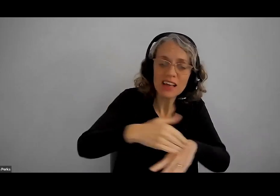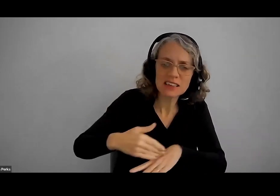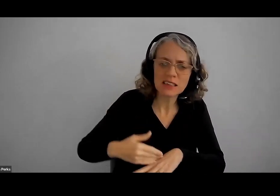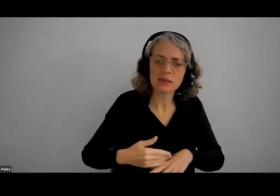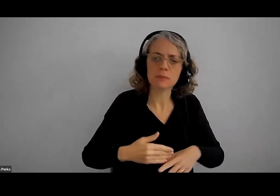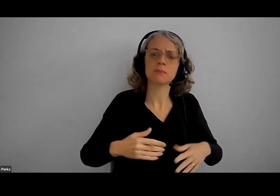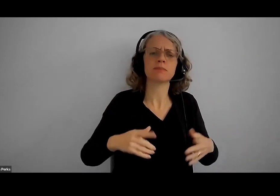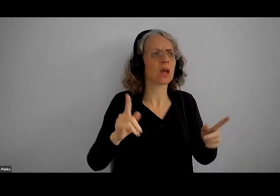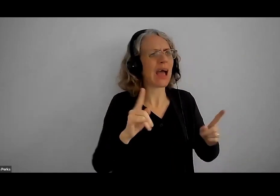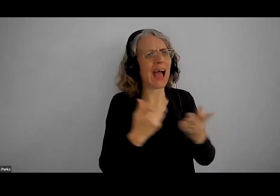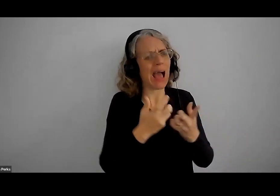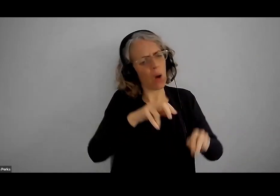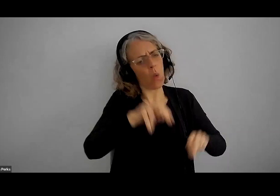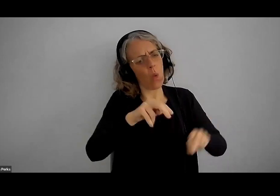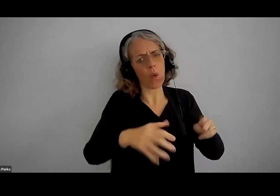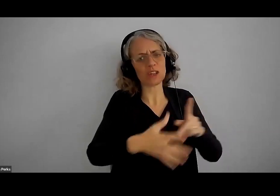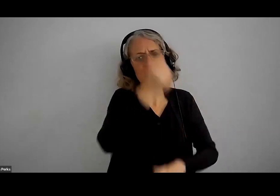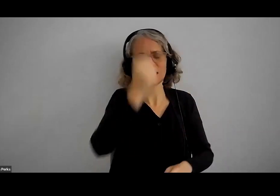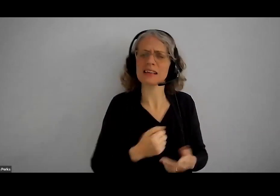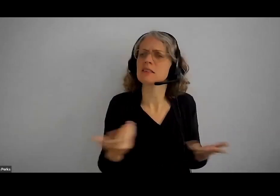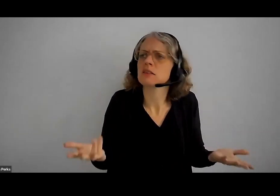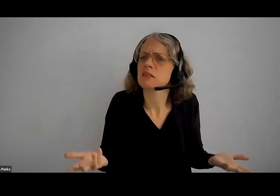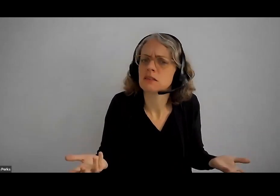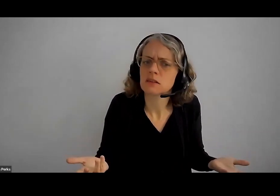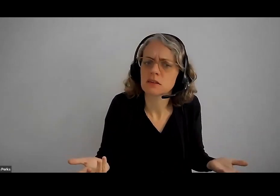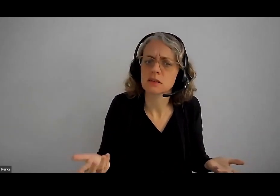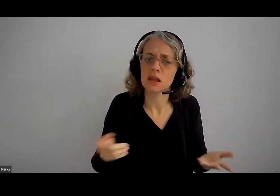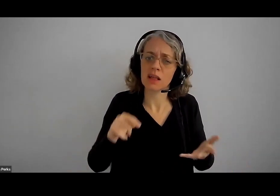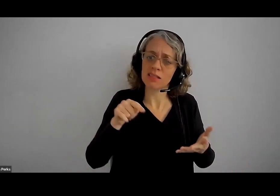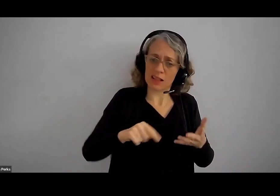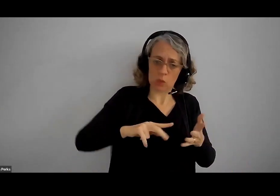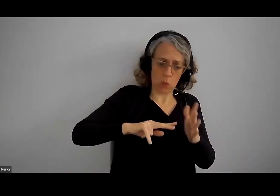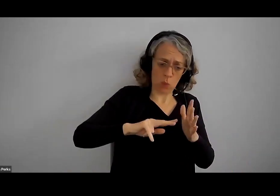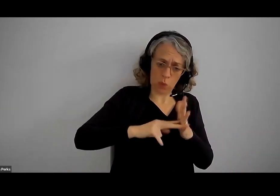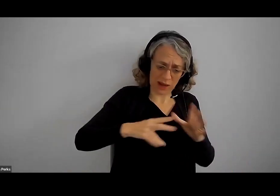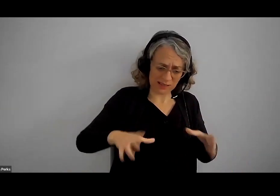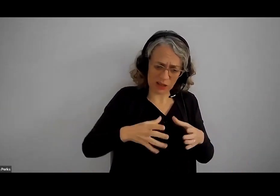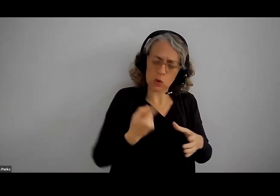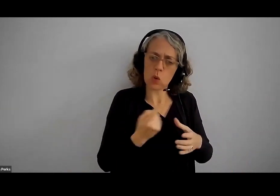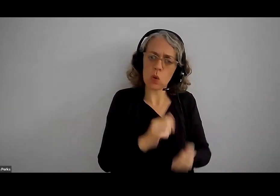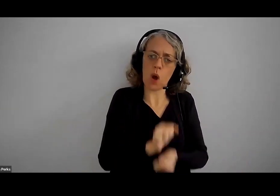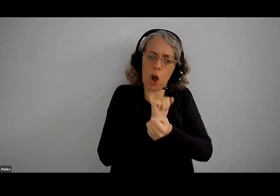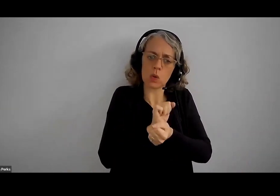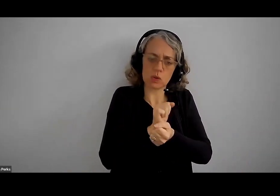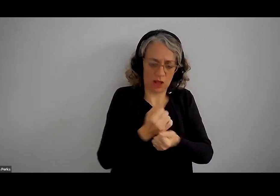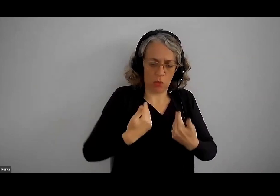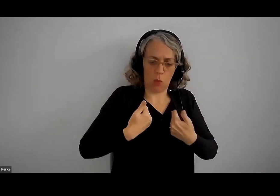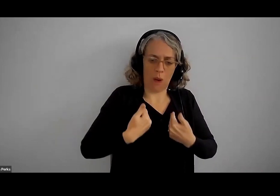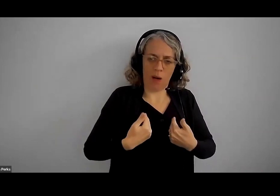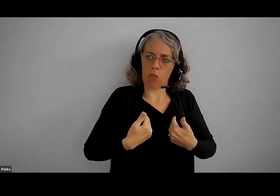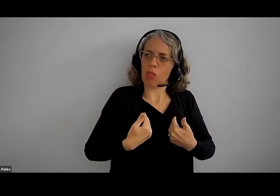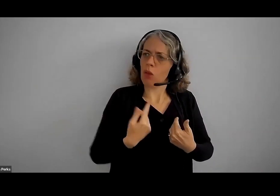the metrics of success? How is this organization owned Who owns the critical sources of wealth that it